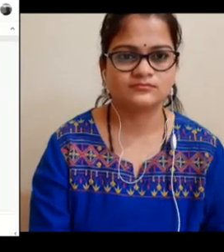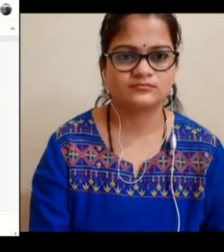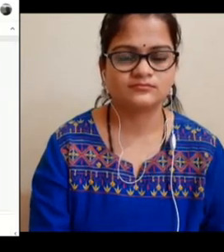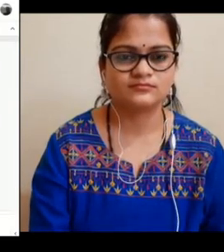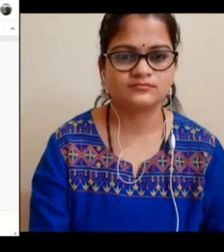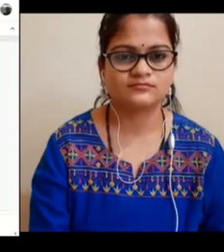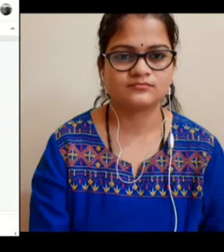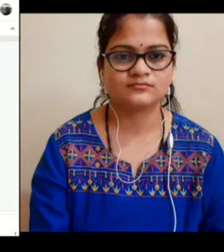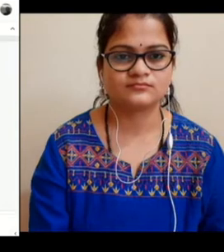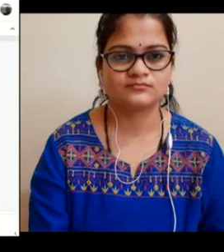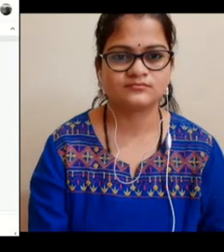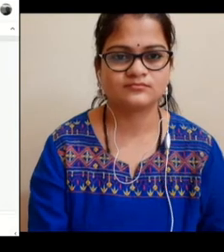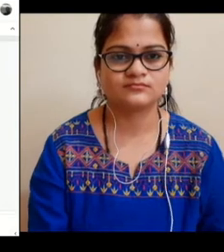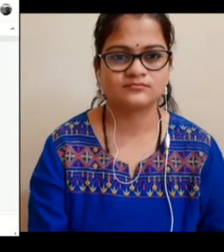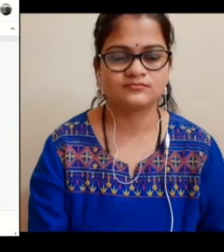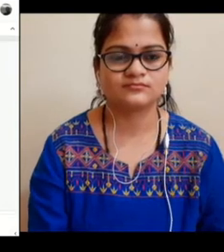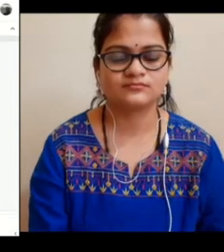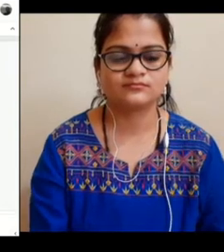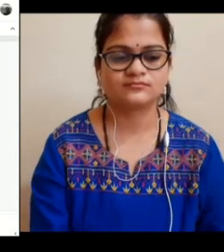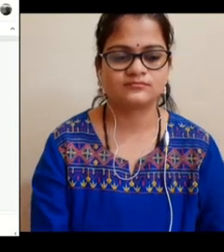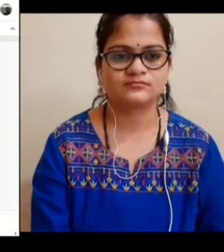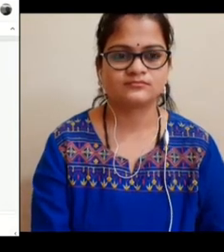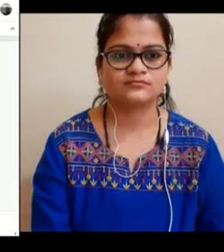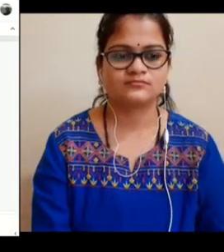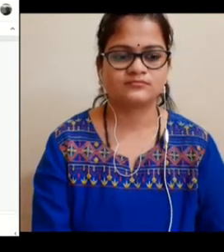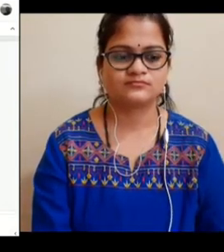star shining, right? Shine. Cartoon.